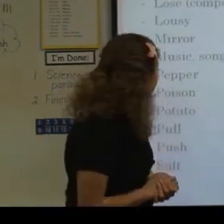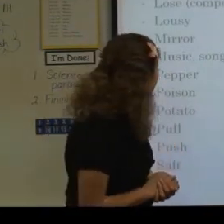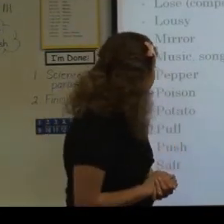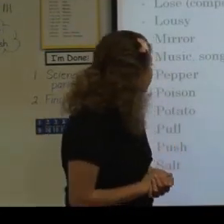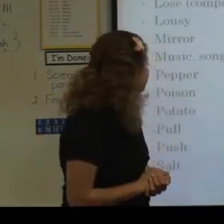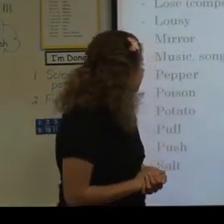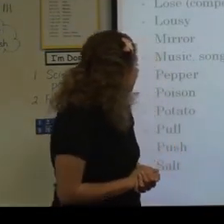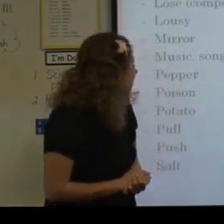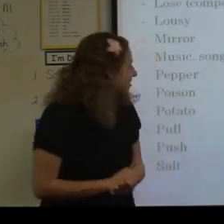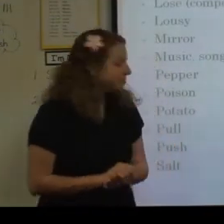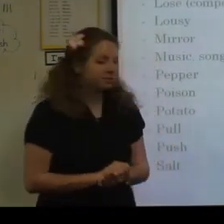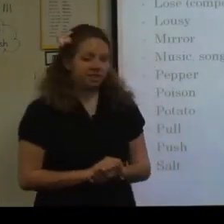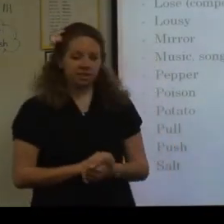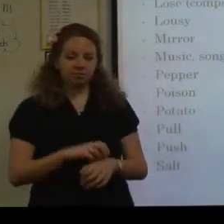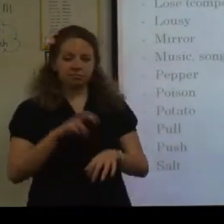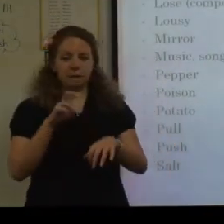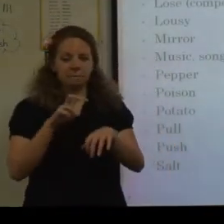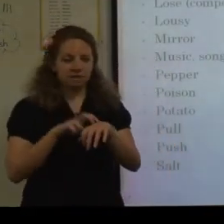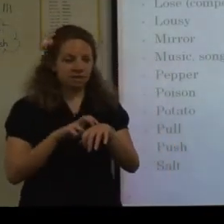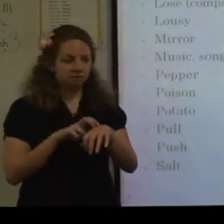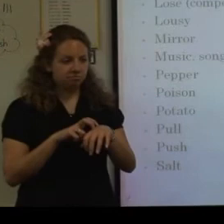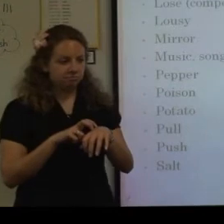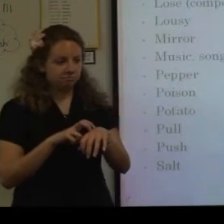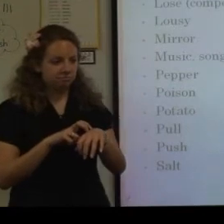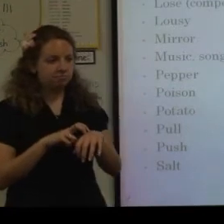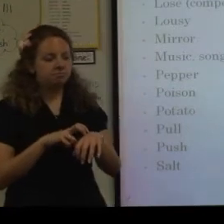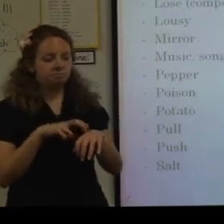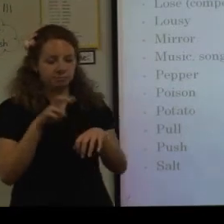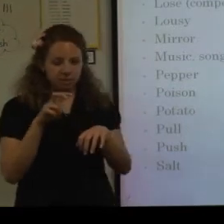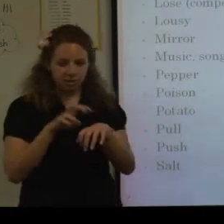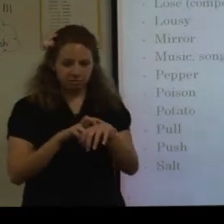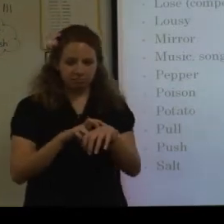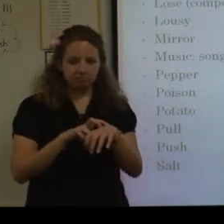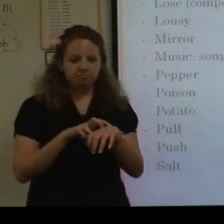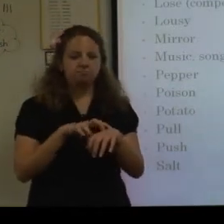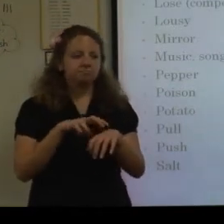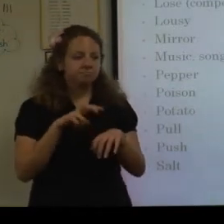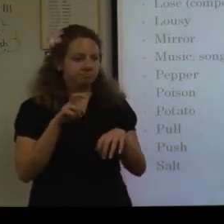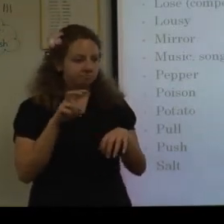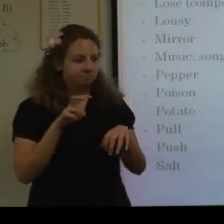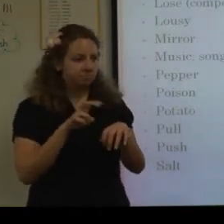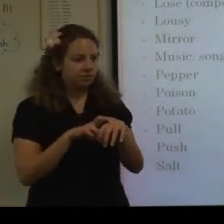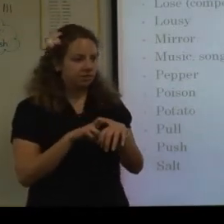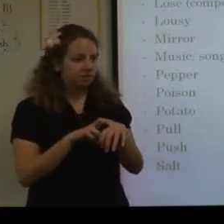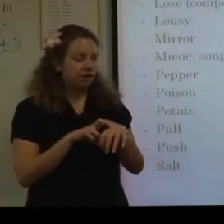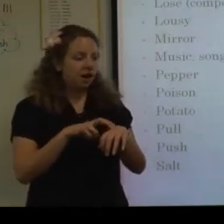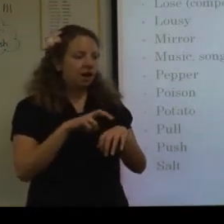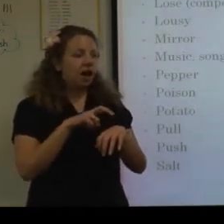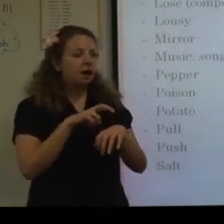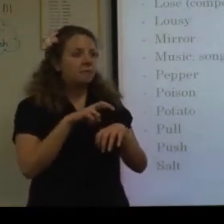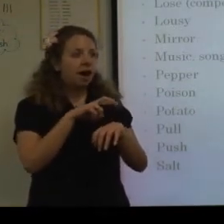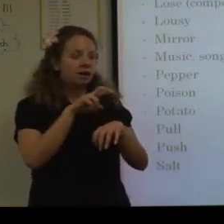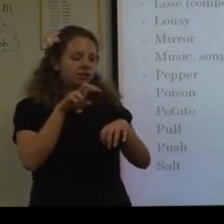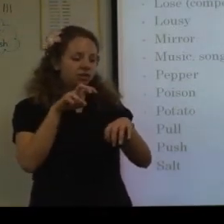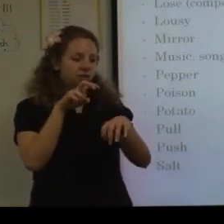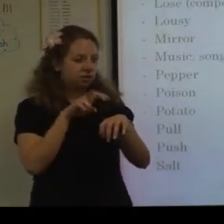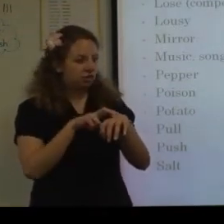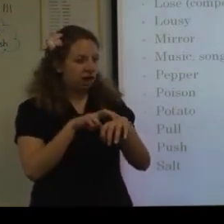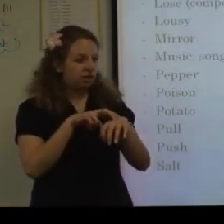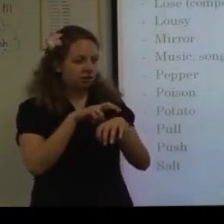Okay. And then we have potato. Potato. Potato. It's the same sign for Ireland, Tom. Irish or